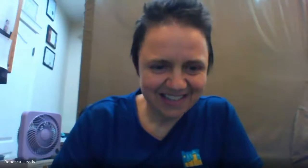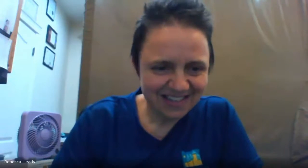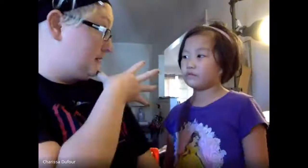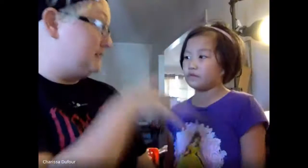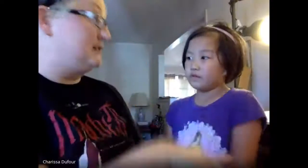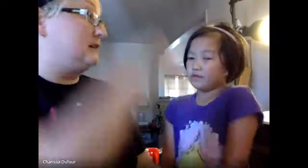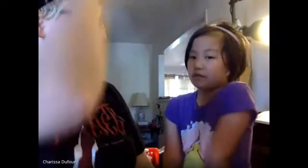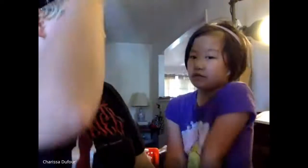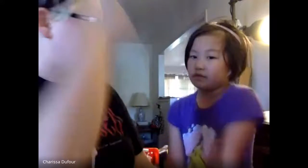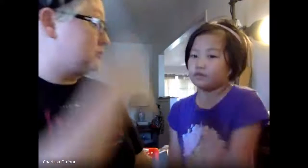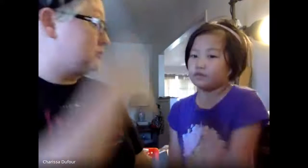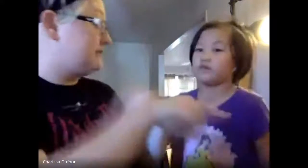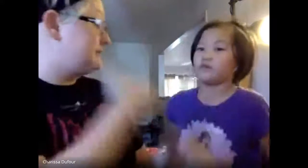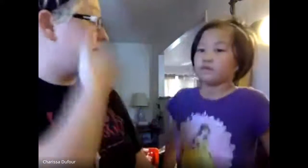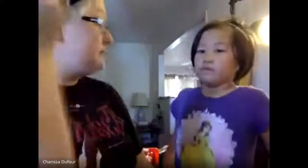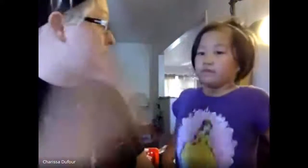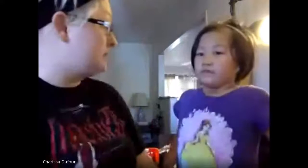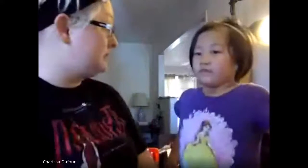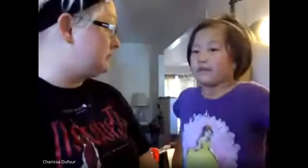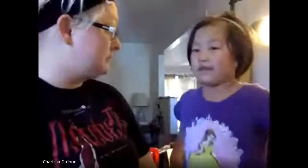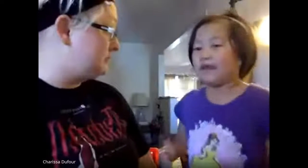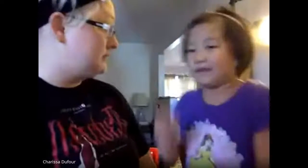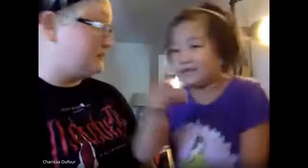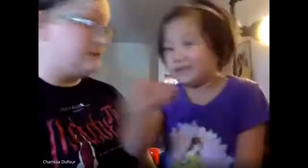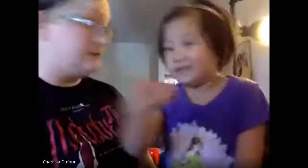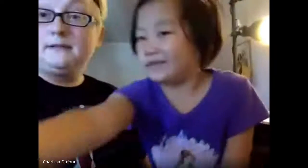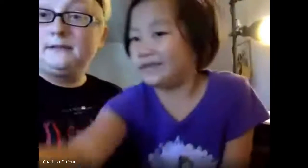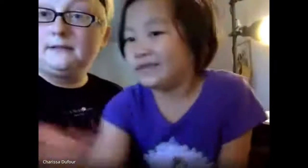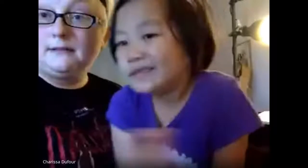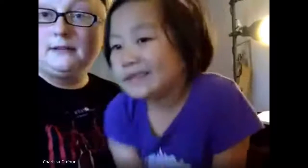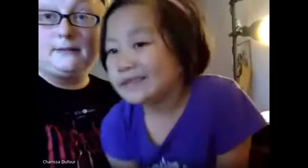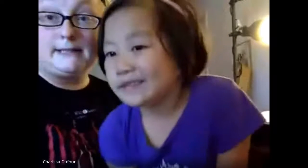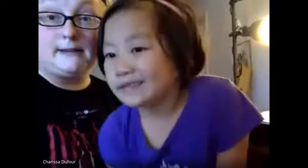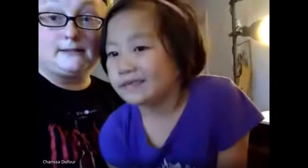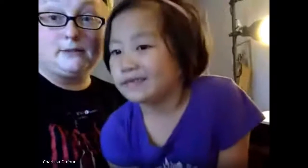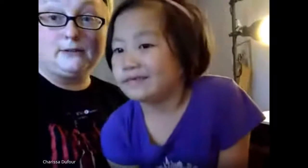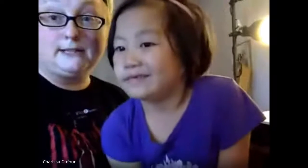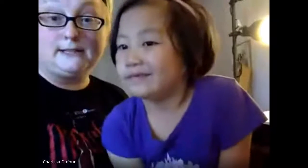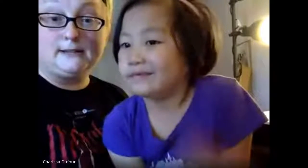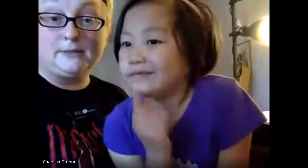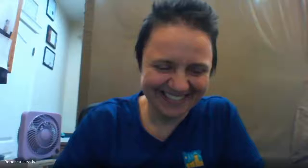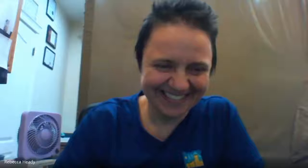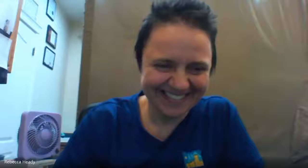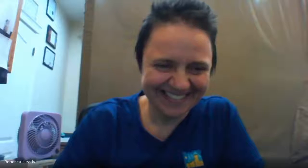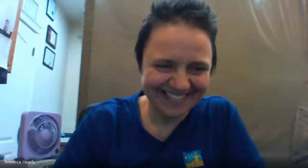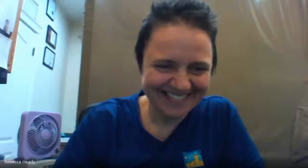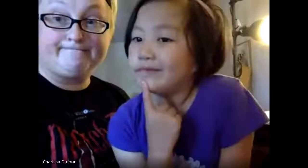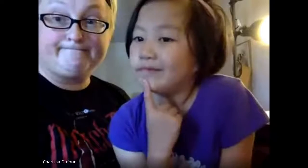Mommy is learning to sign better. Yeah, she's been. No, that's us. We don't need to see a big face of us.